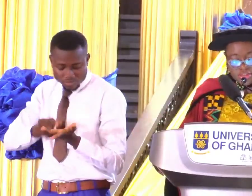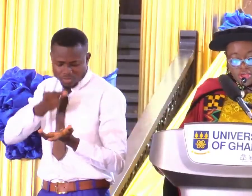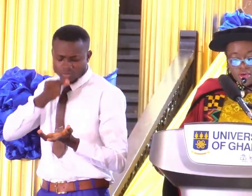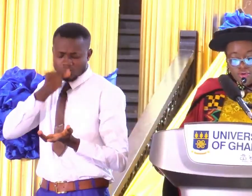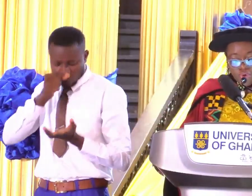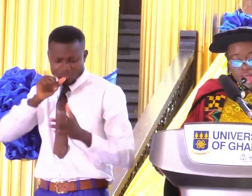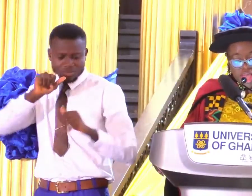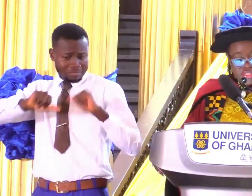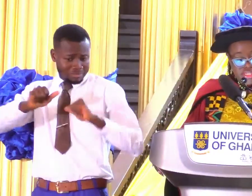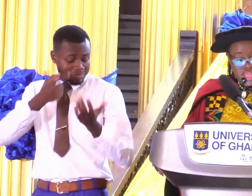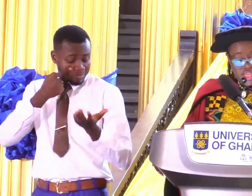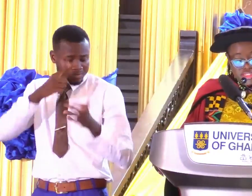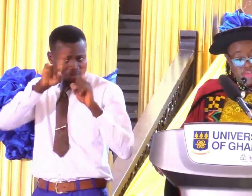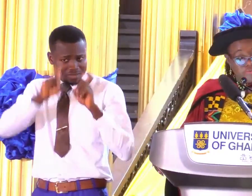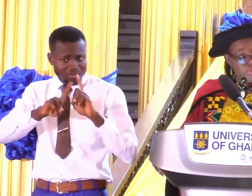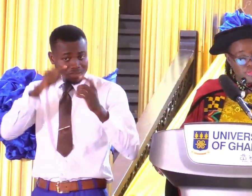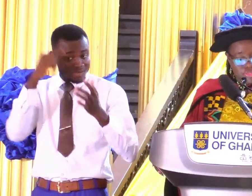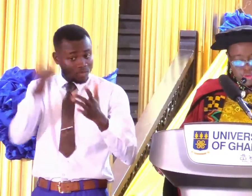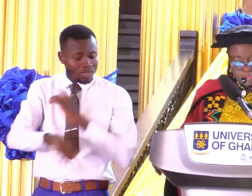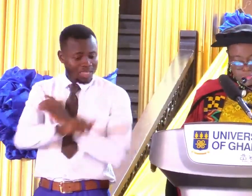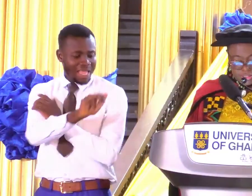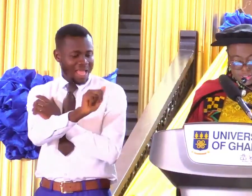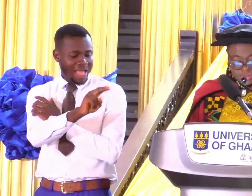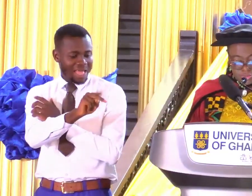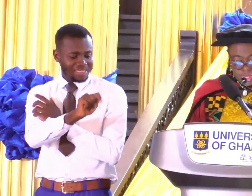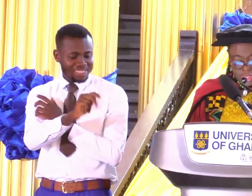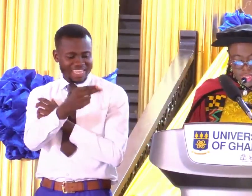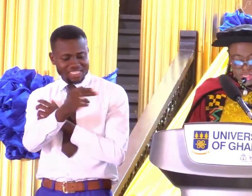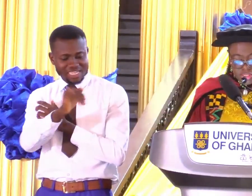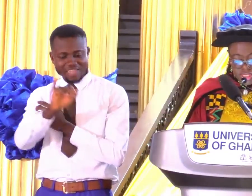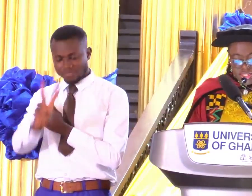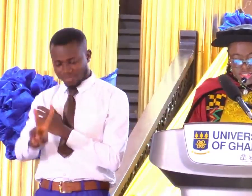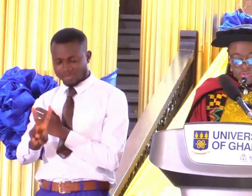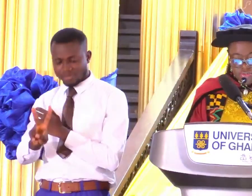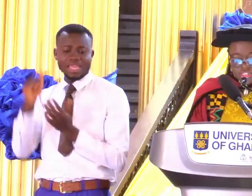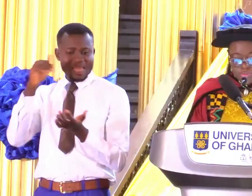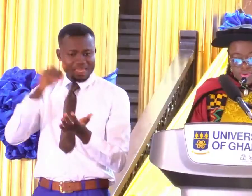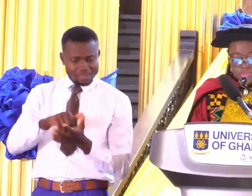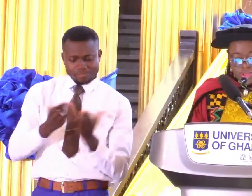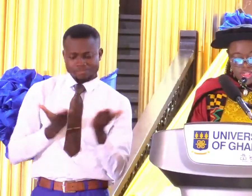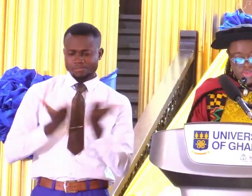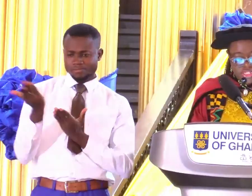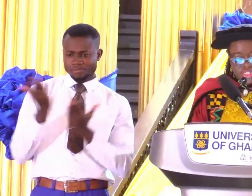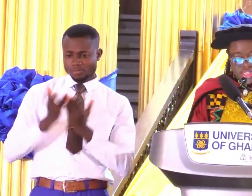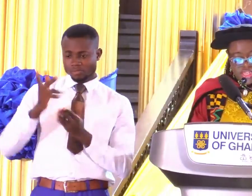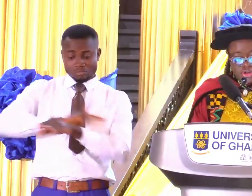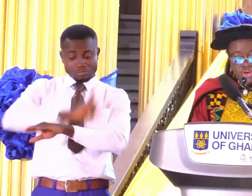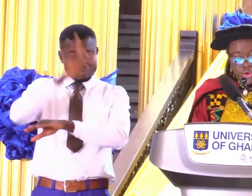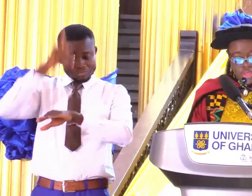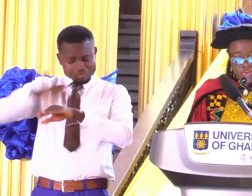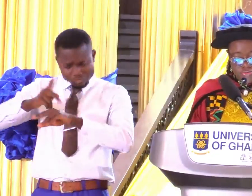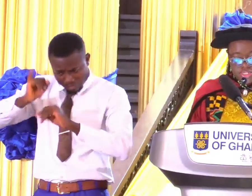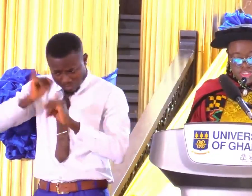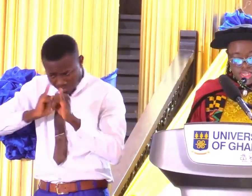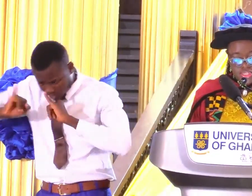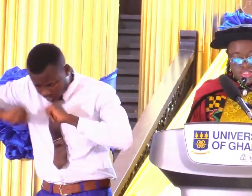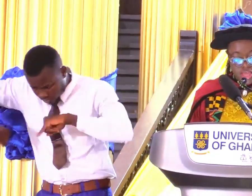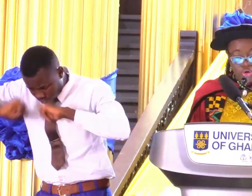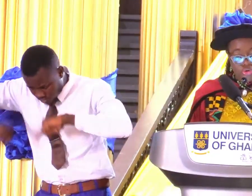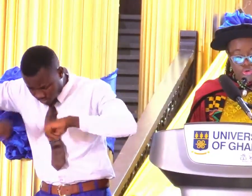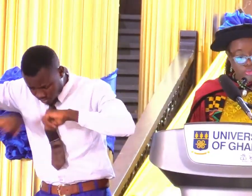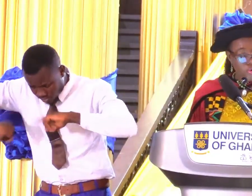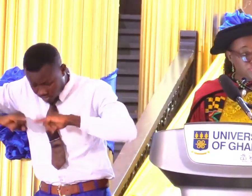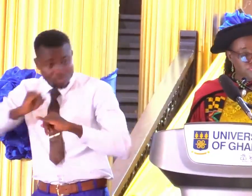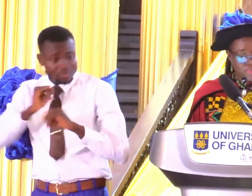testing for anti-HIV therapies. She has served as principal investigator and co-investigator